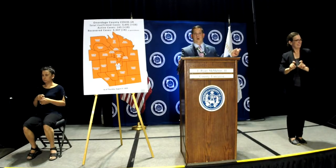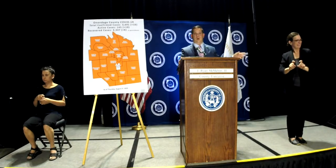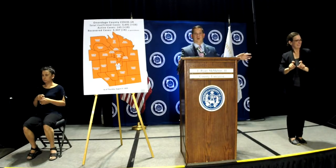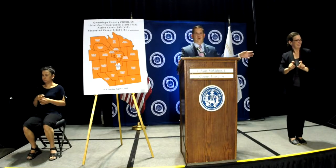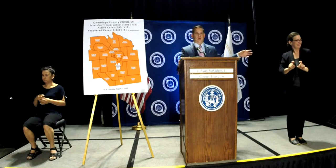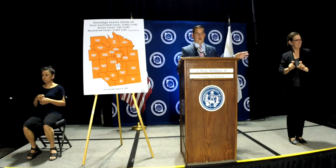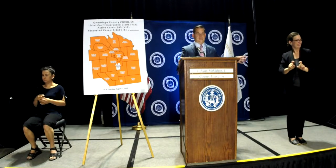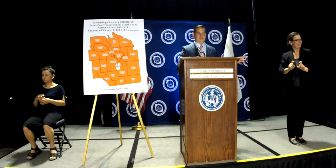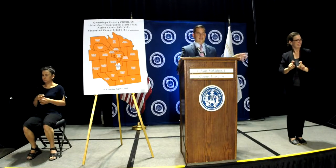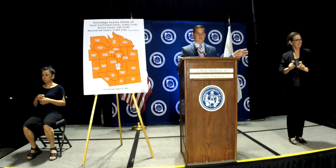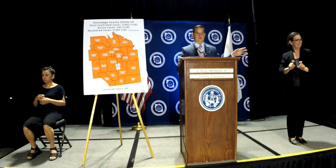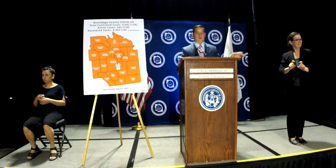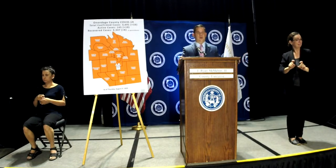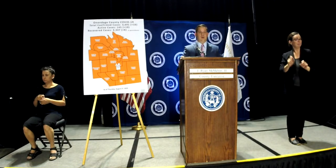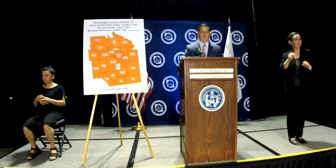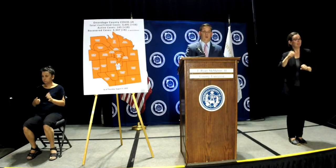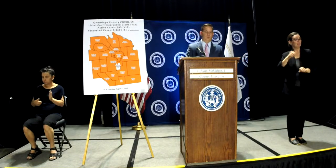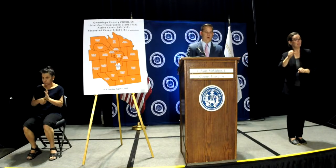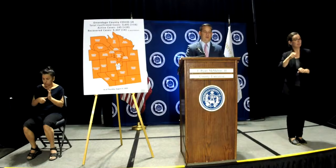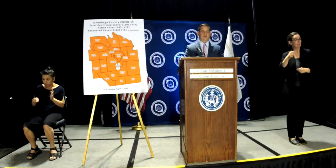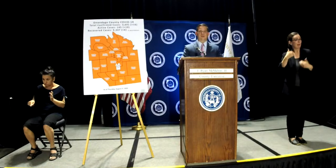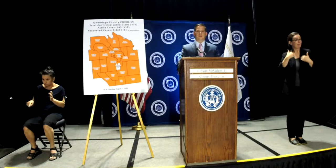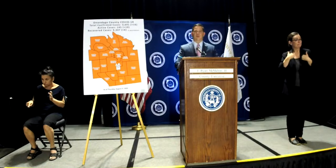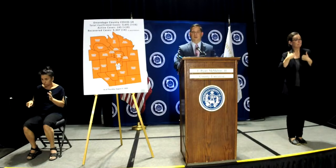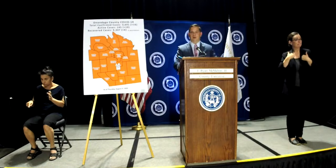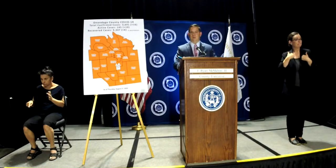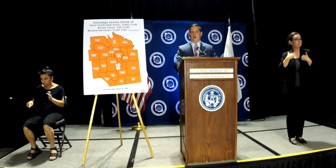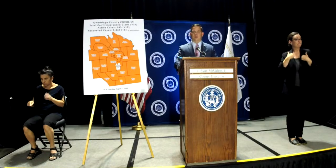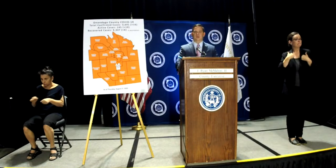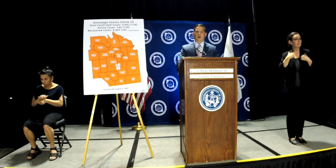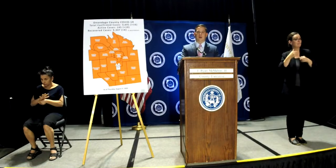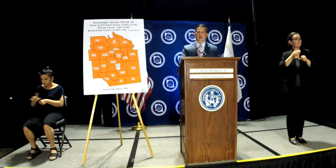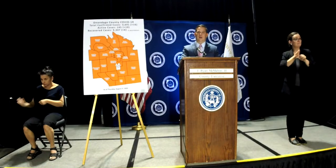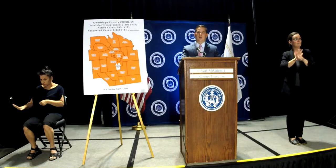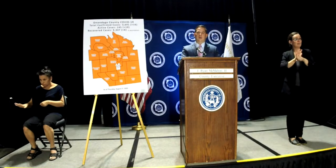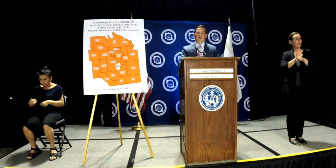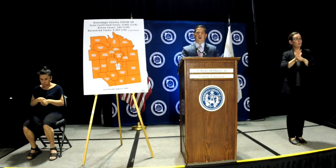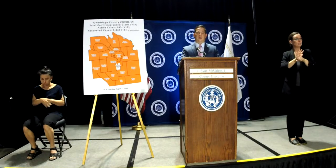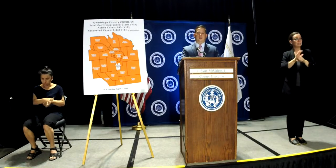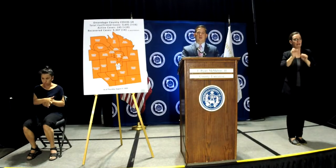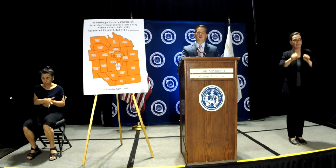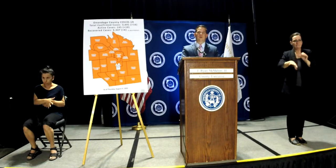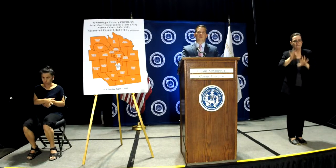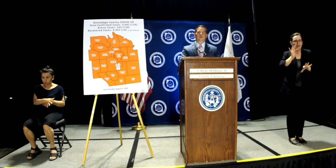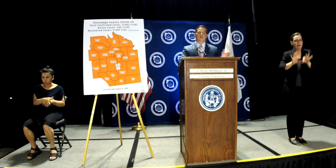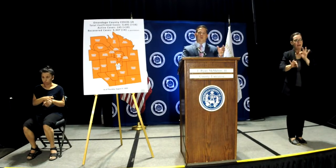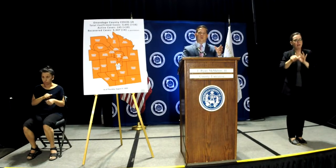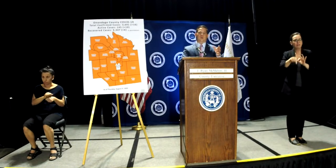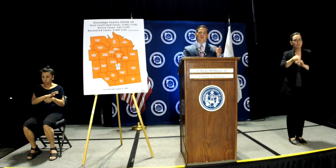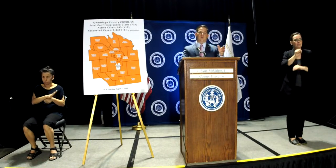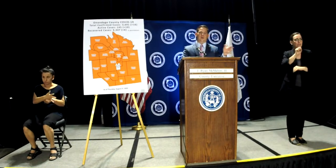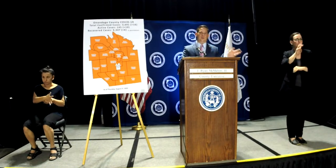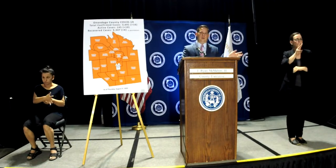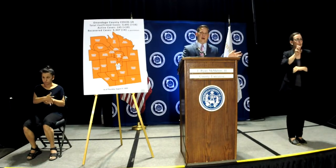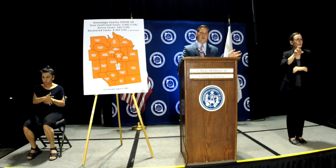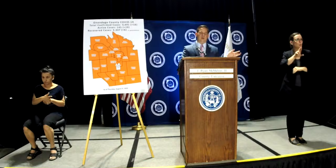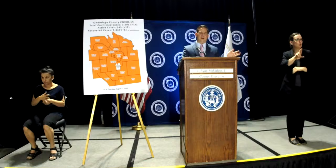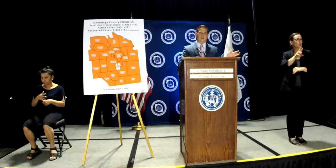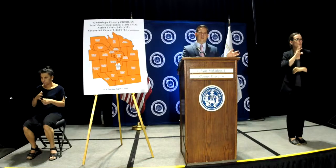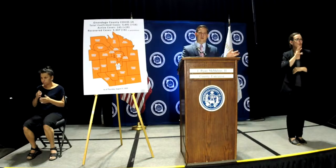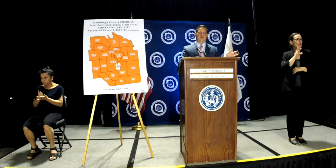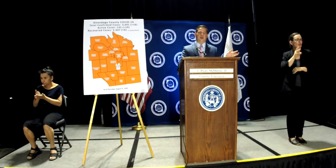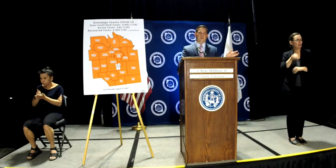different wastewater systems. We're working to see if we can get it micro-targeted using the resources that we